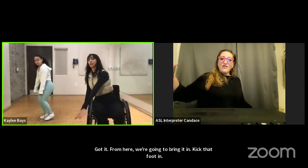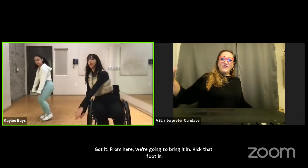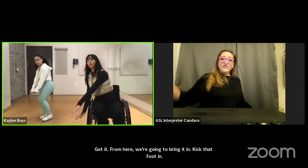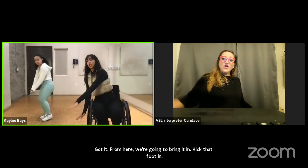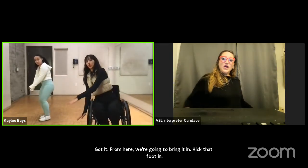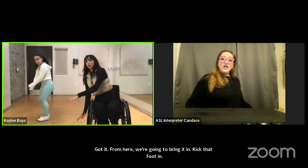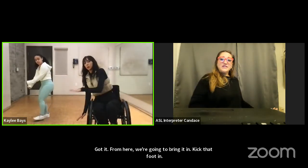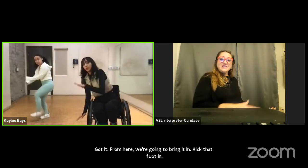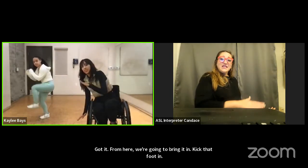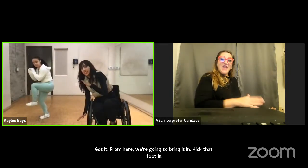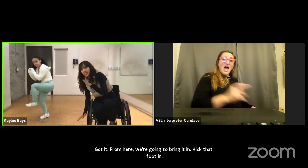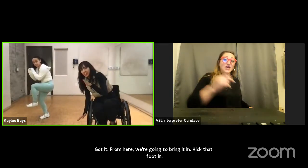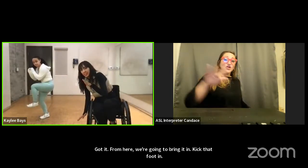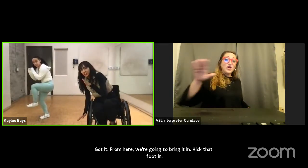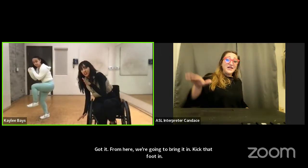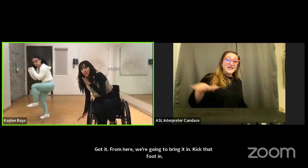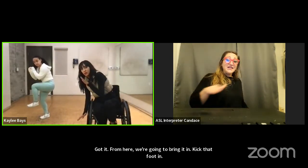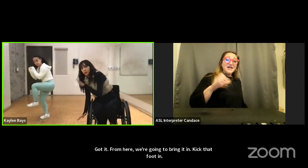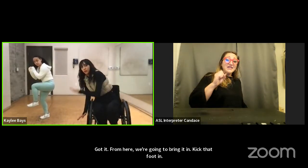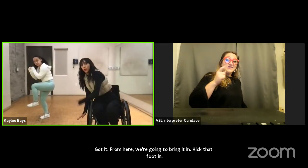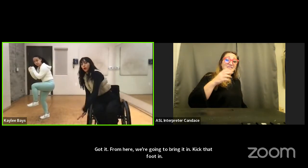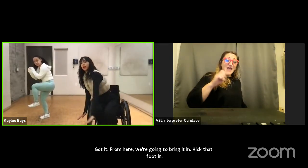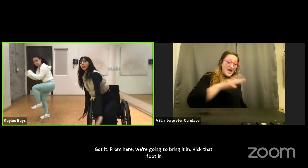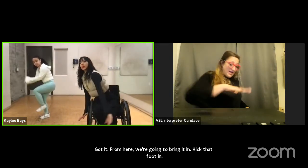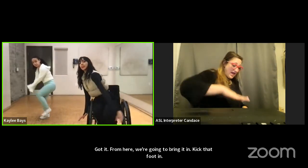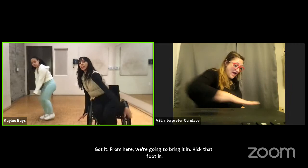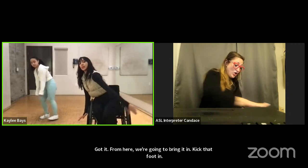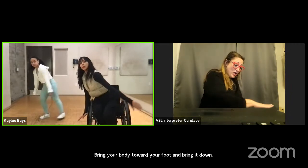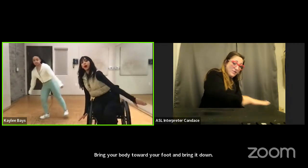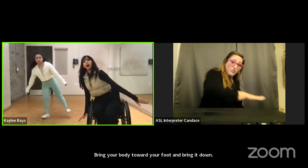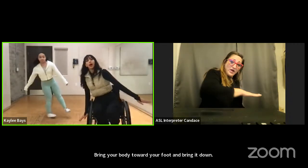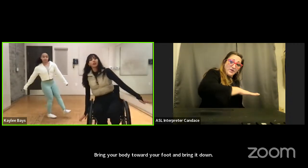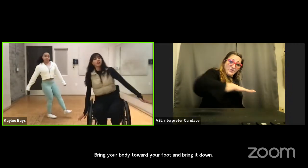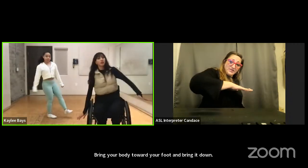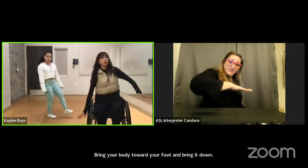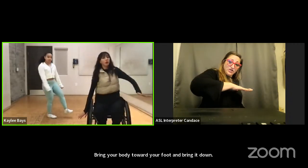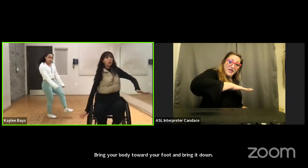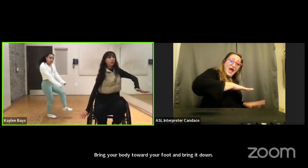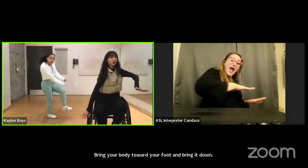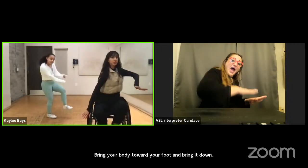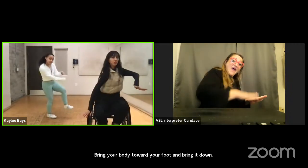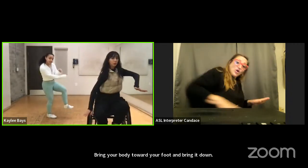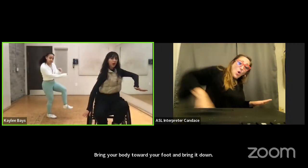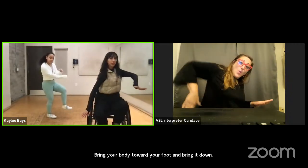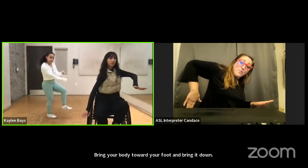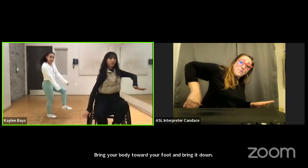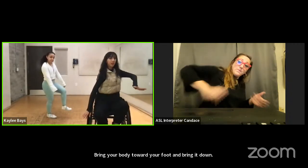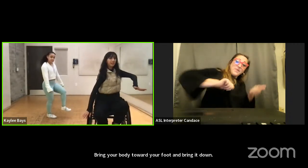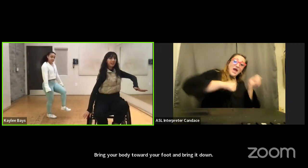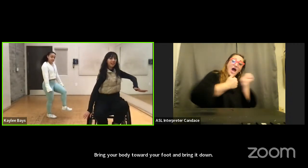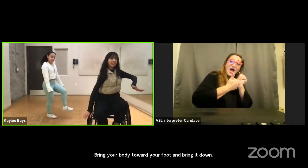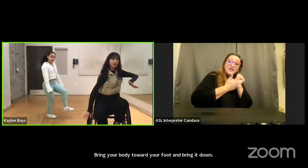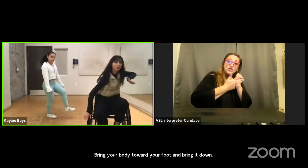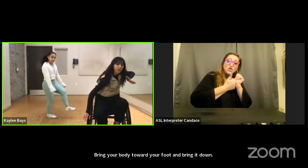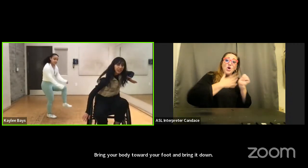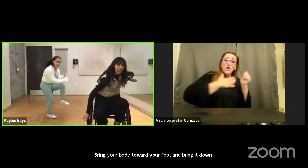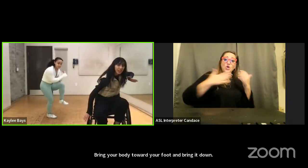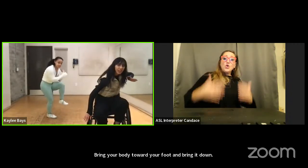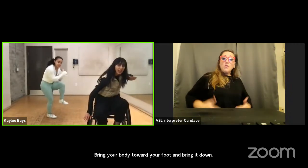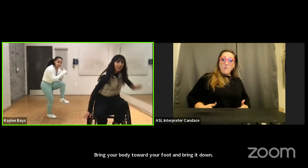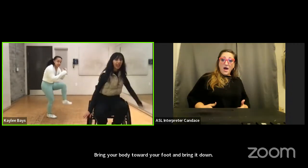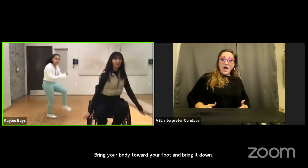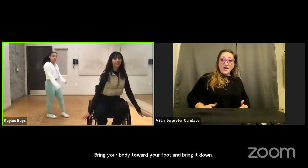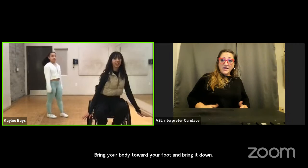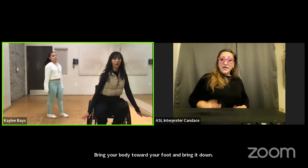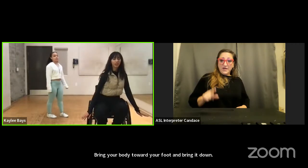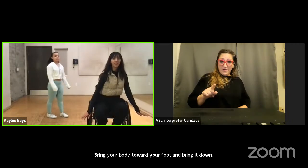slide that foot in. You're bringing it in, just as we did before. Kick it behind you, bringing your body to face that knee, bringing it